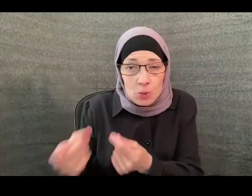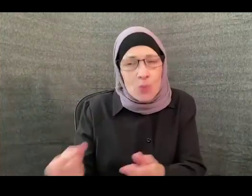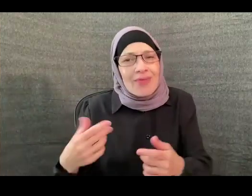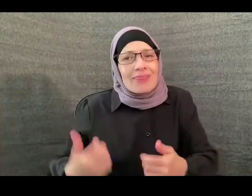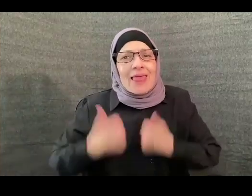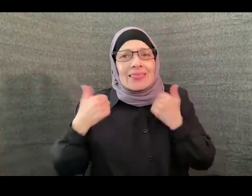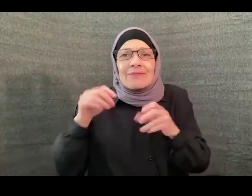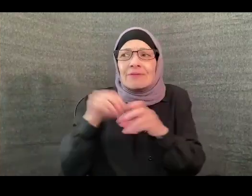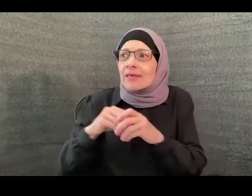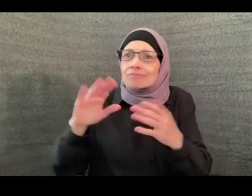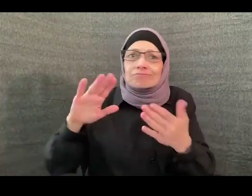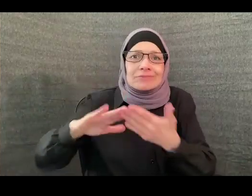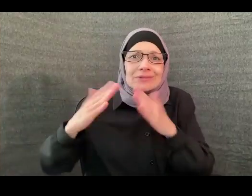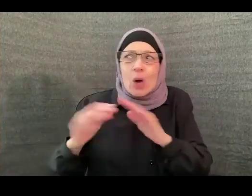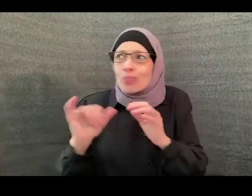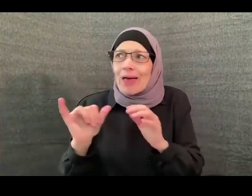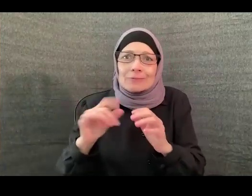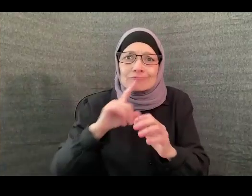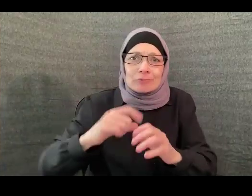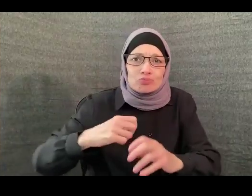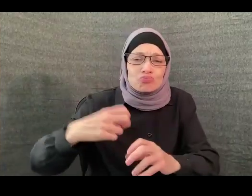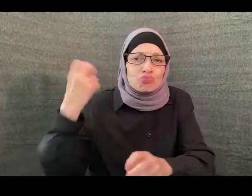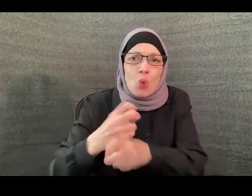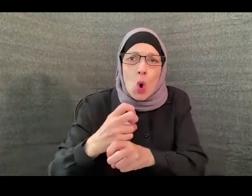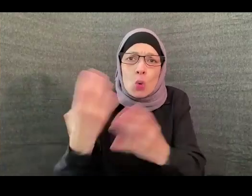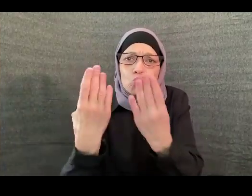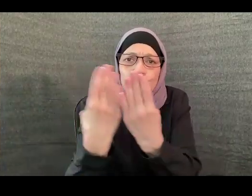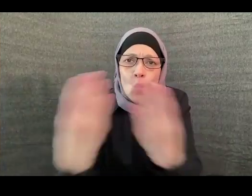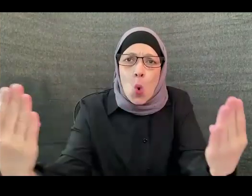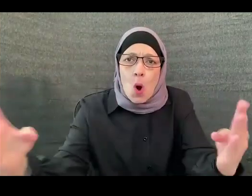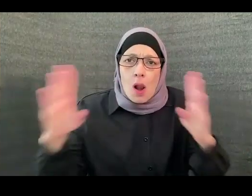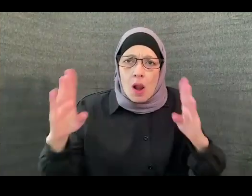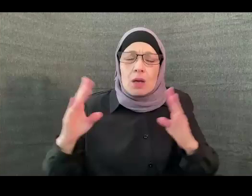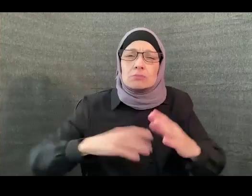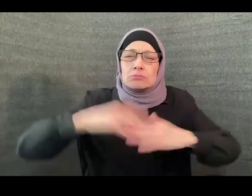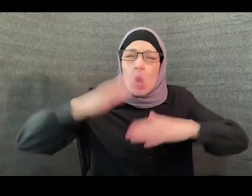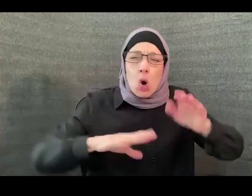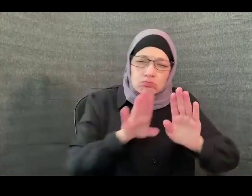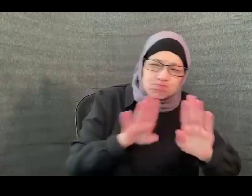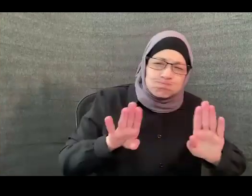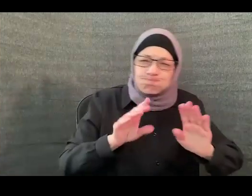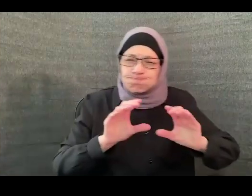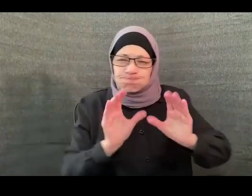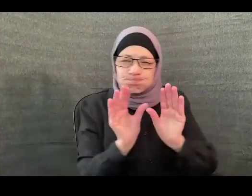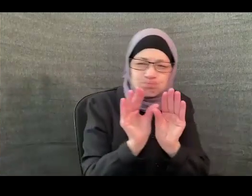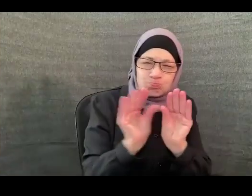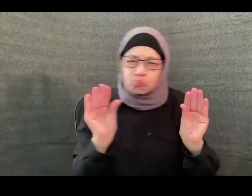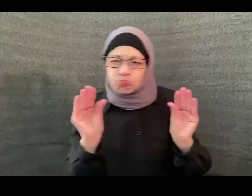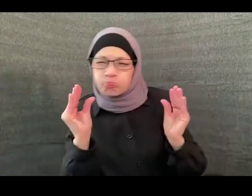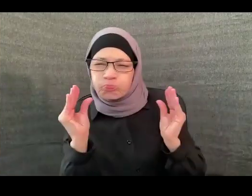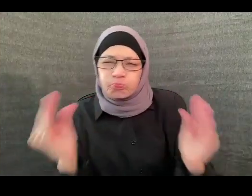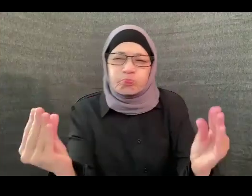and they live there thinking that the walls of their fortress will protect them.